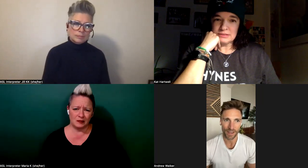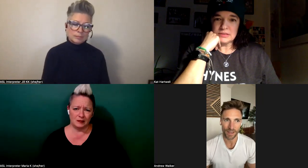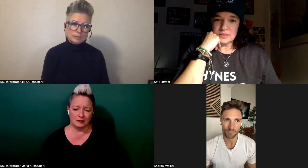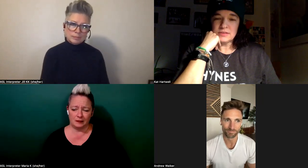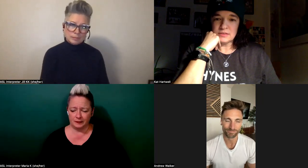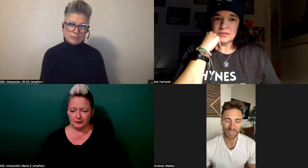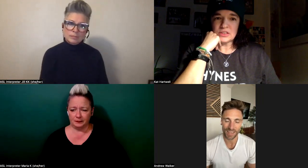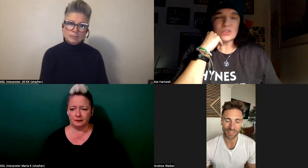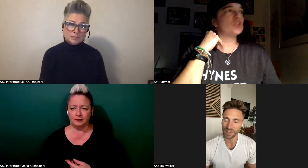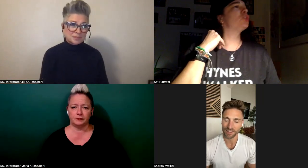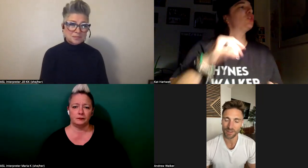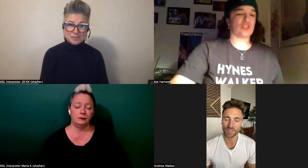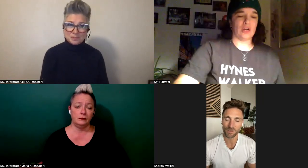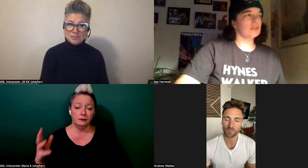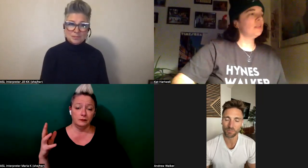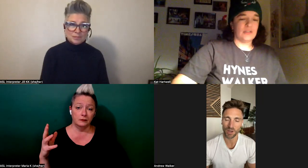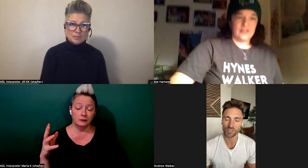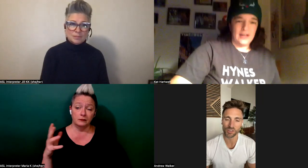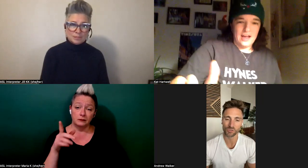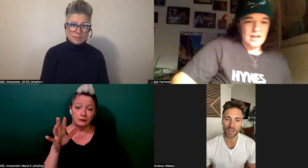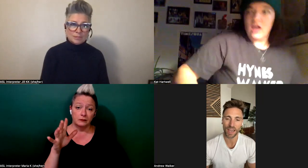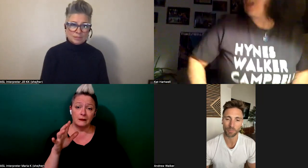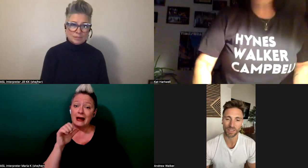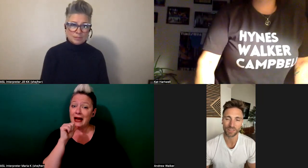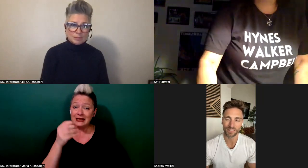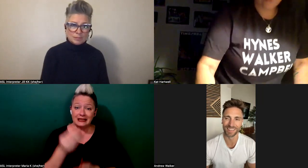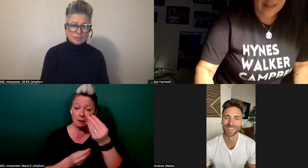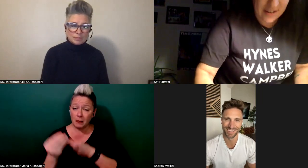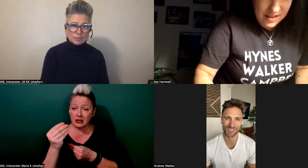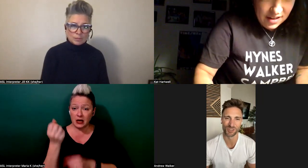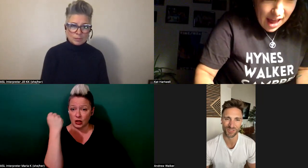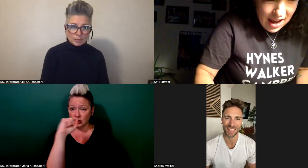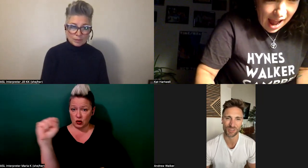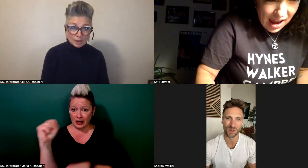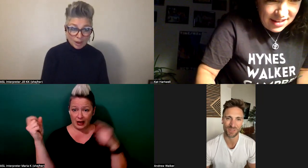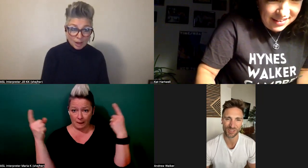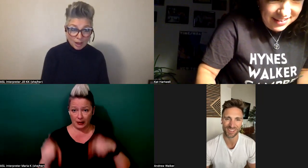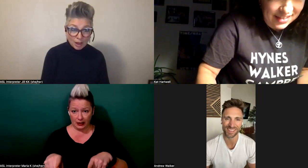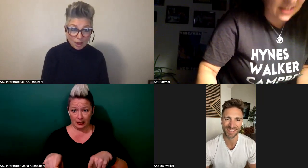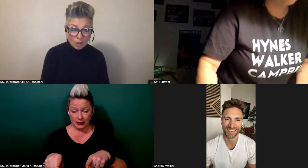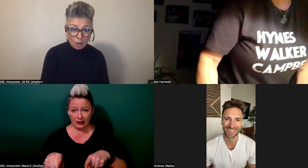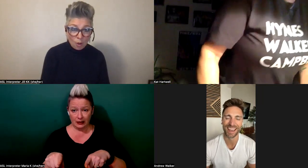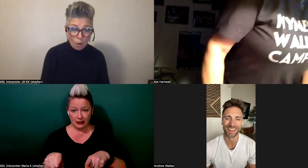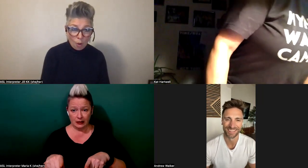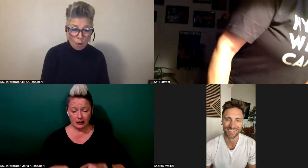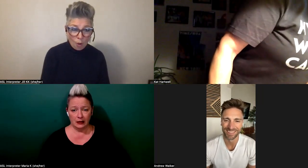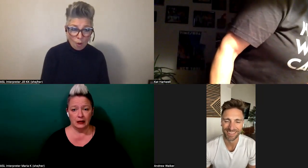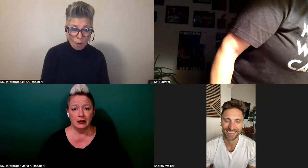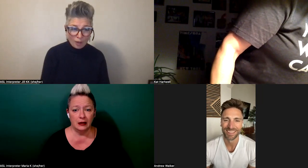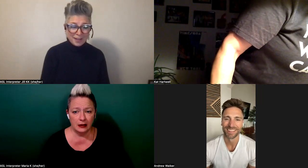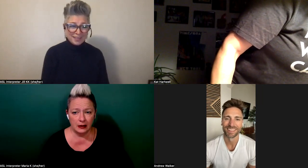And I definitely didn't budget a strike happening during the kitchen renovations. Yeah.